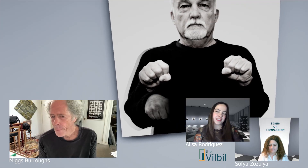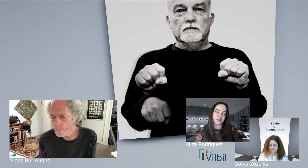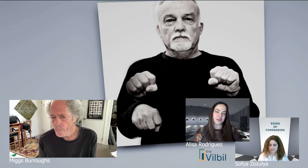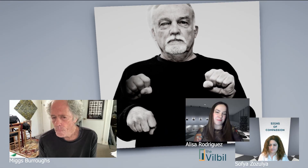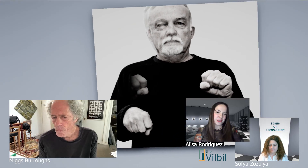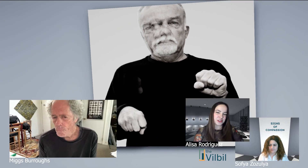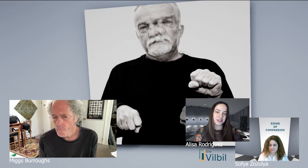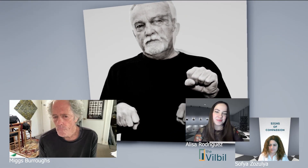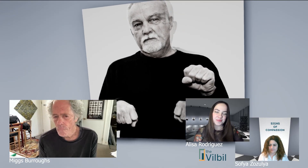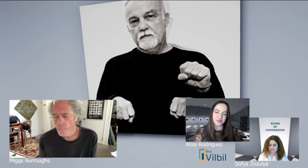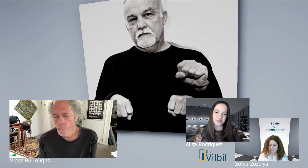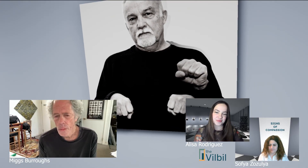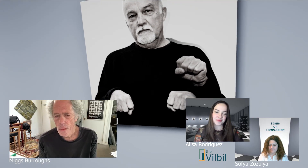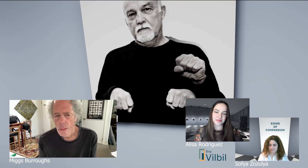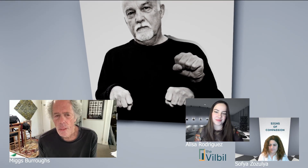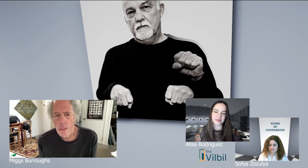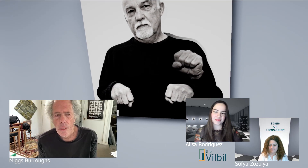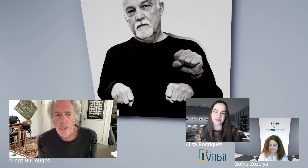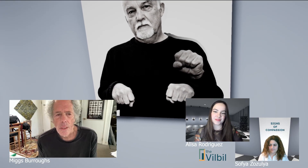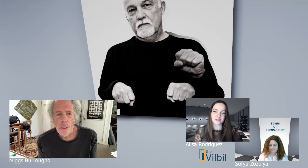of compassion?